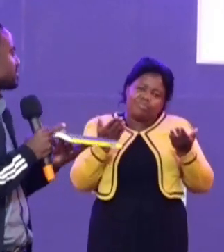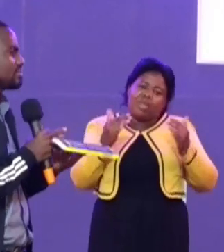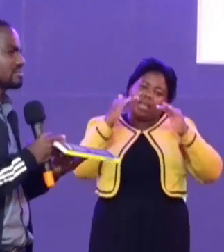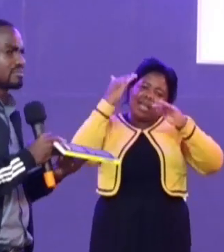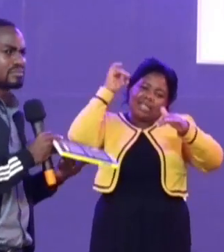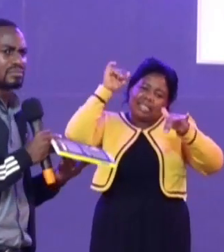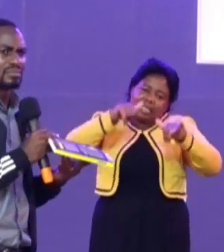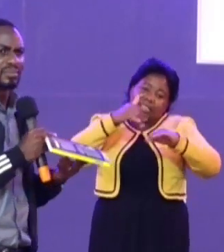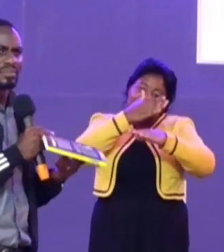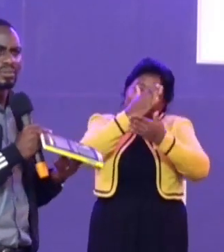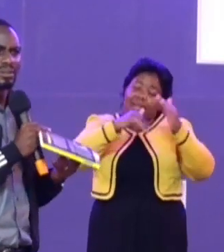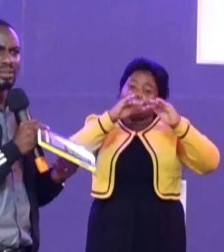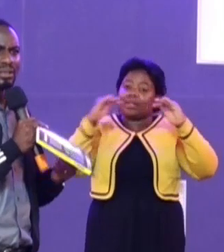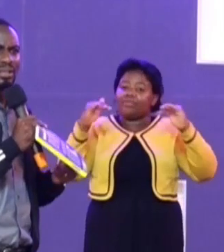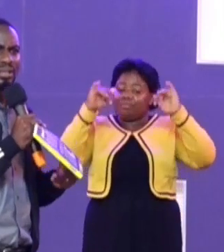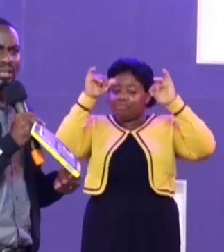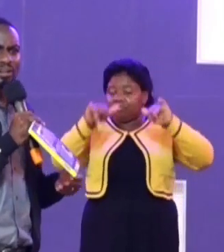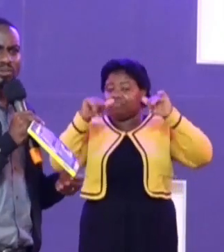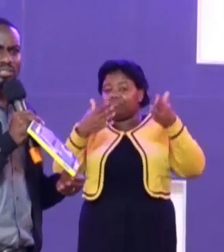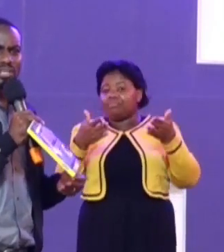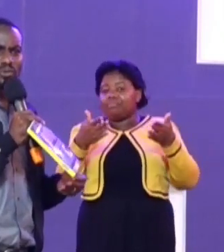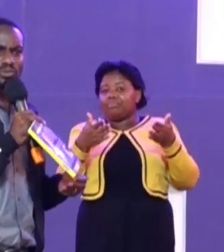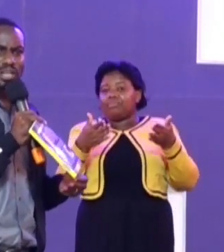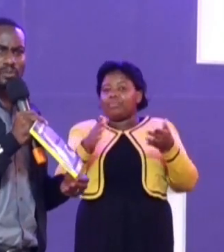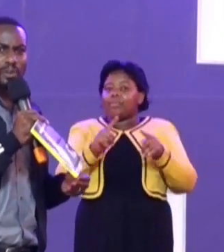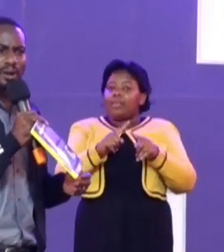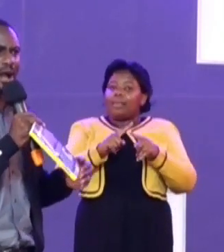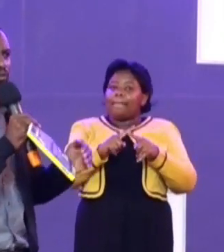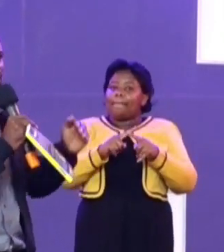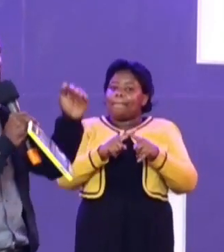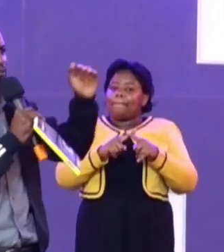out, mounted to some level, and they got stuck